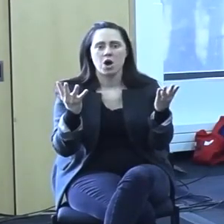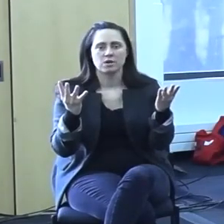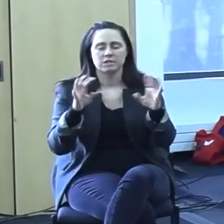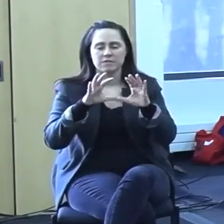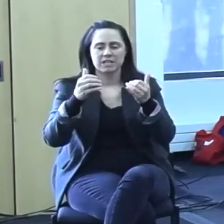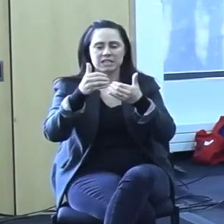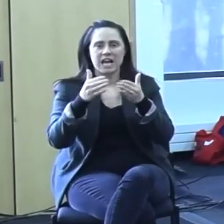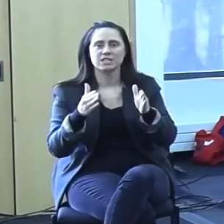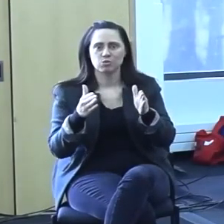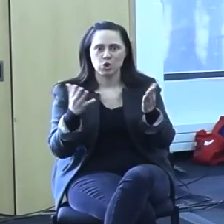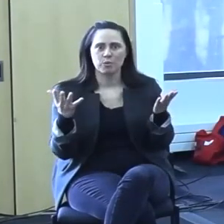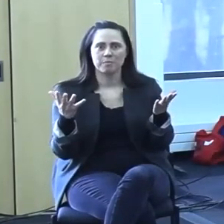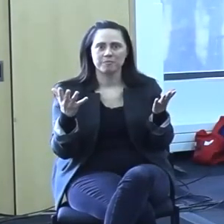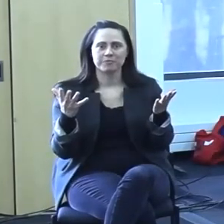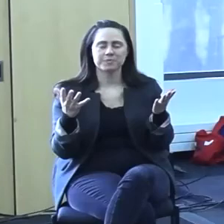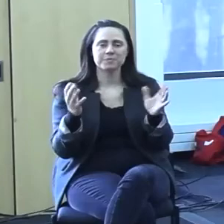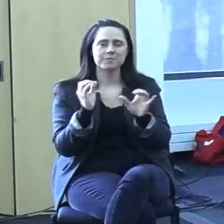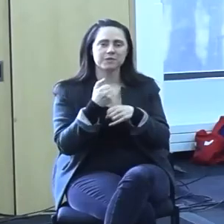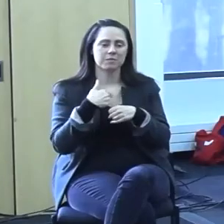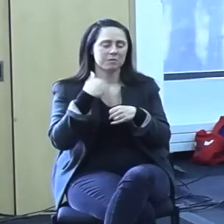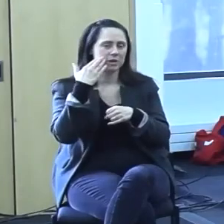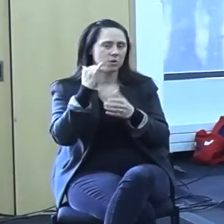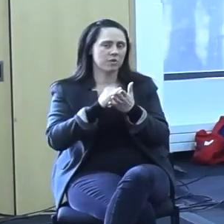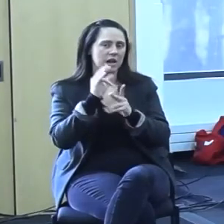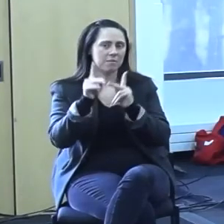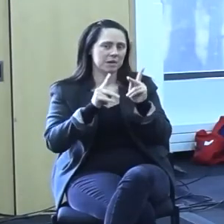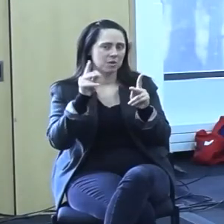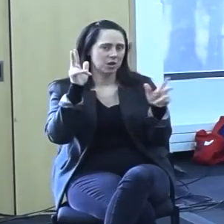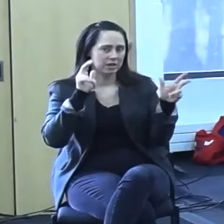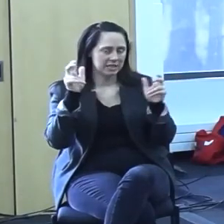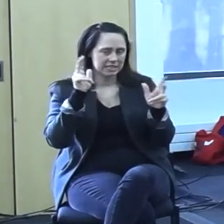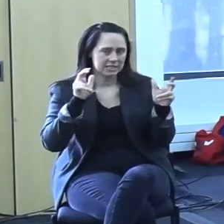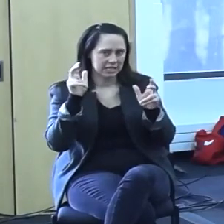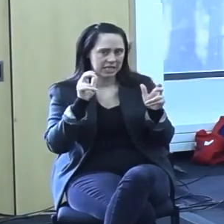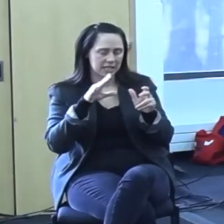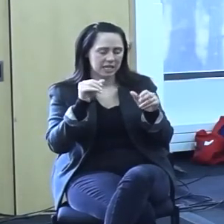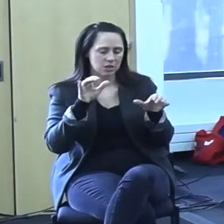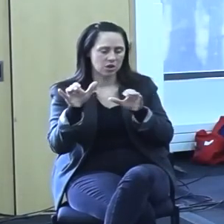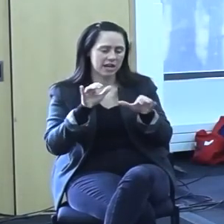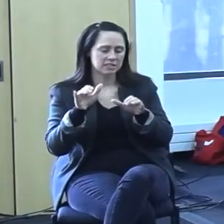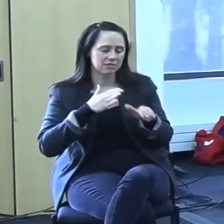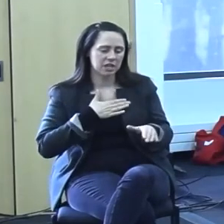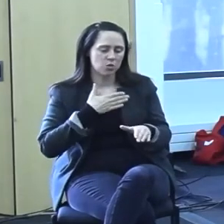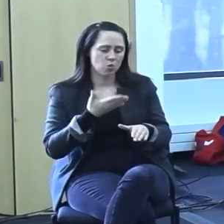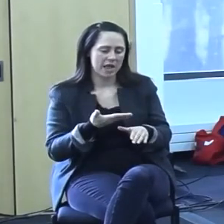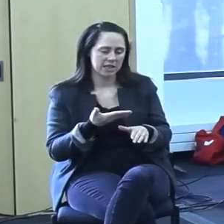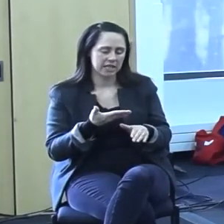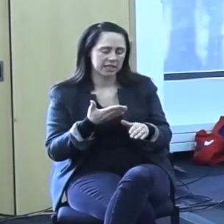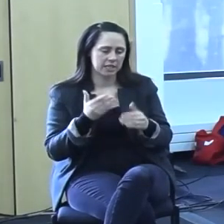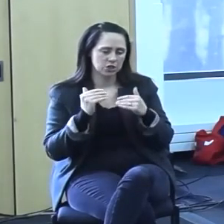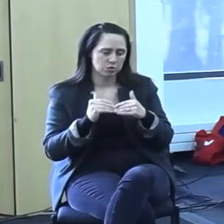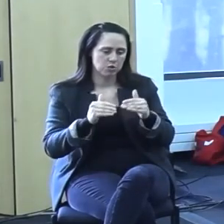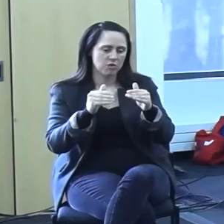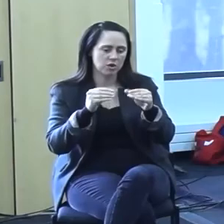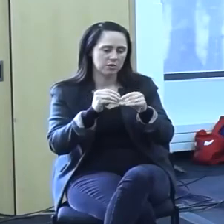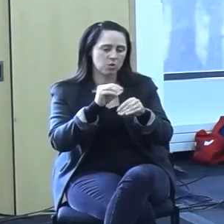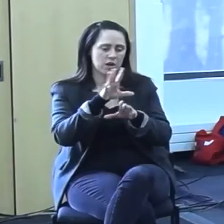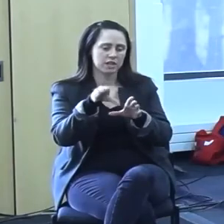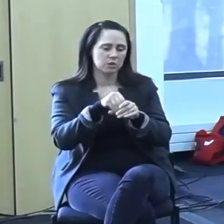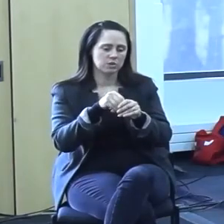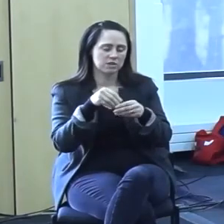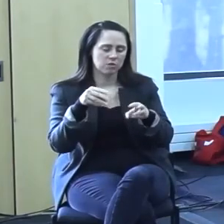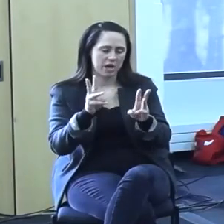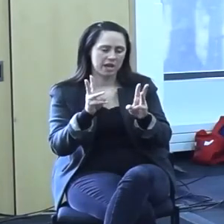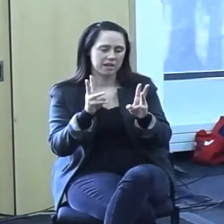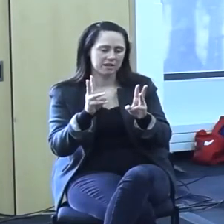classroom, like it makes me know that people are listening and are actively willing to move forward in a more inclusive